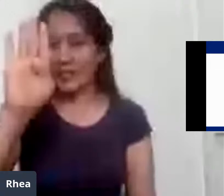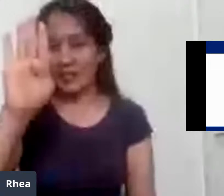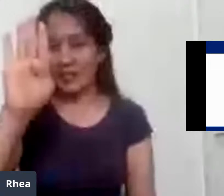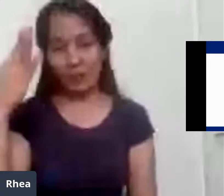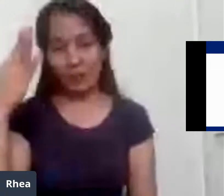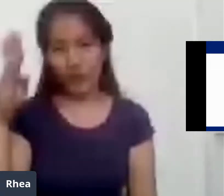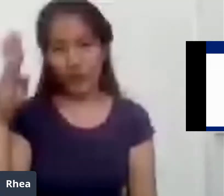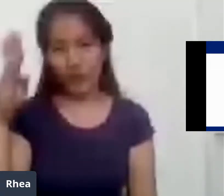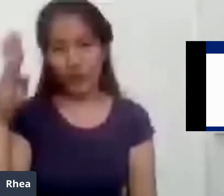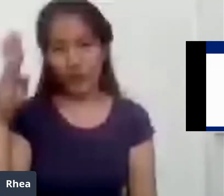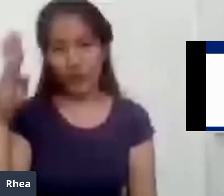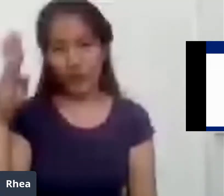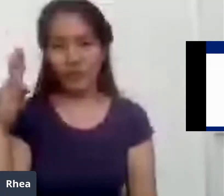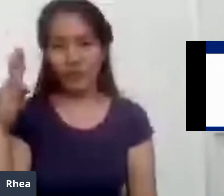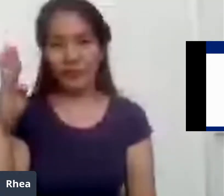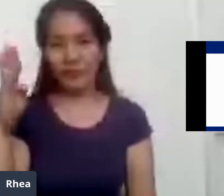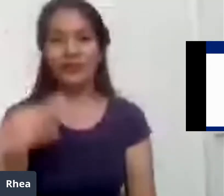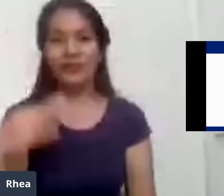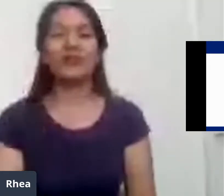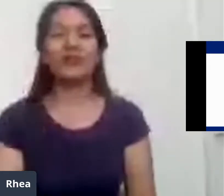Letter B. Blue.